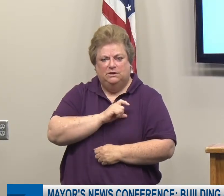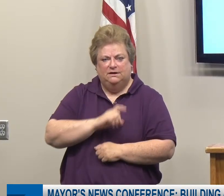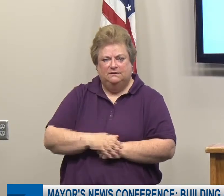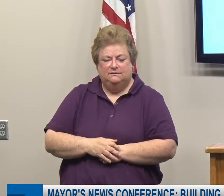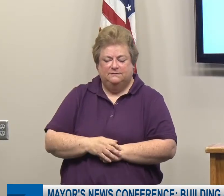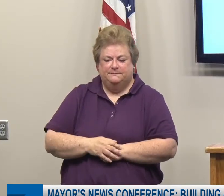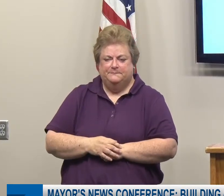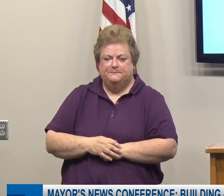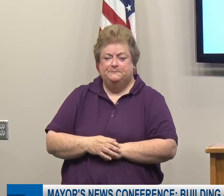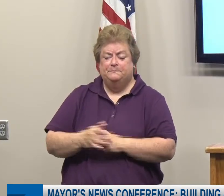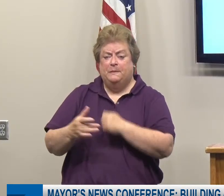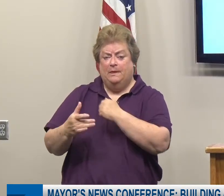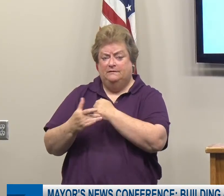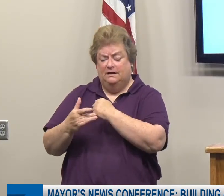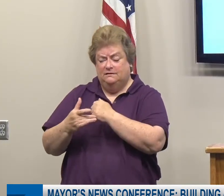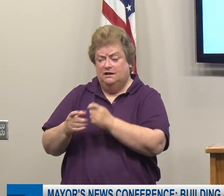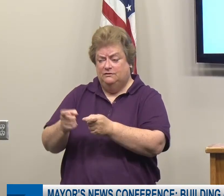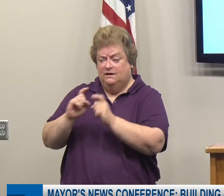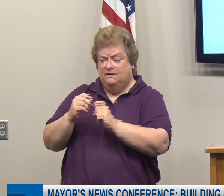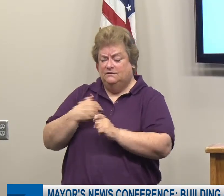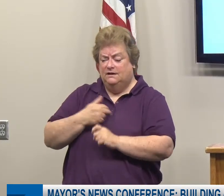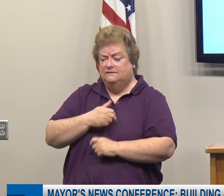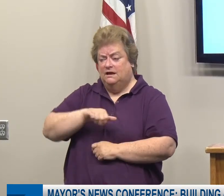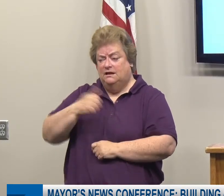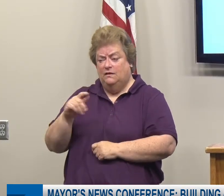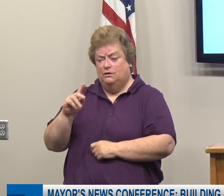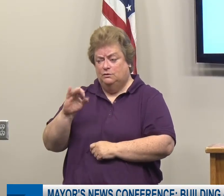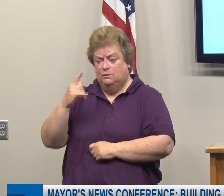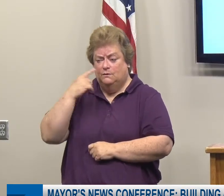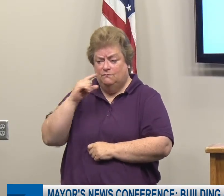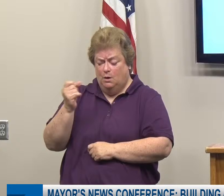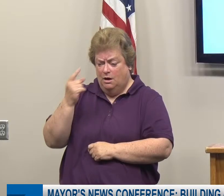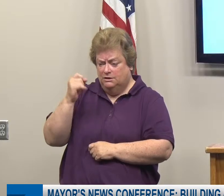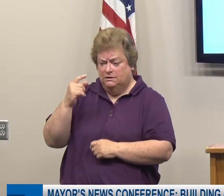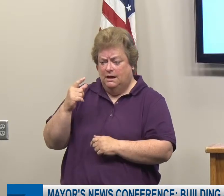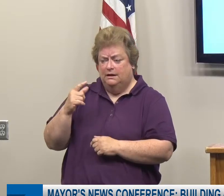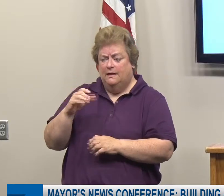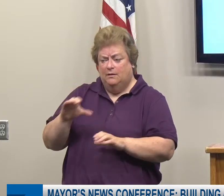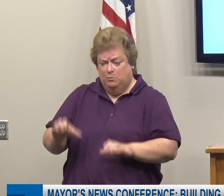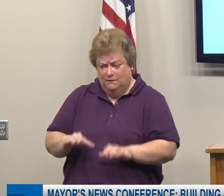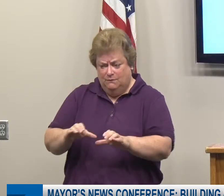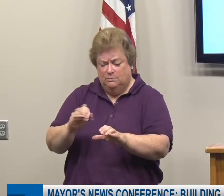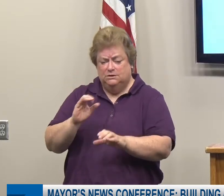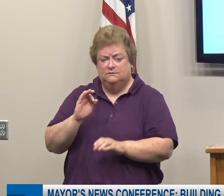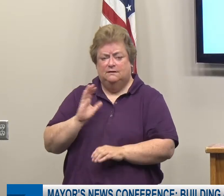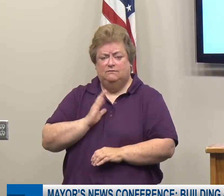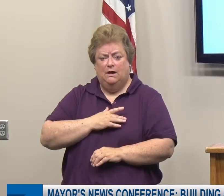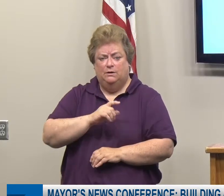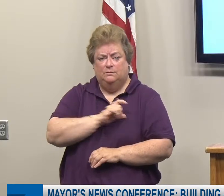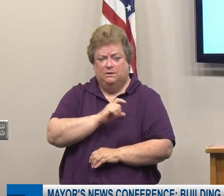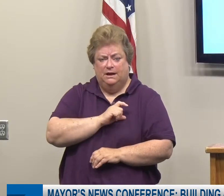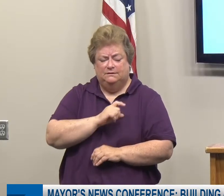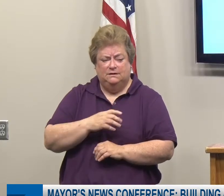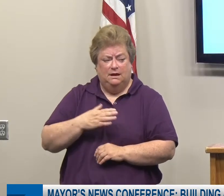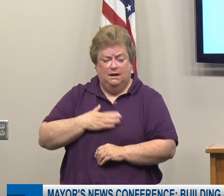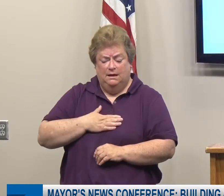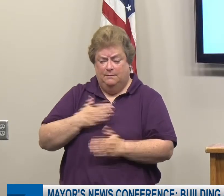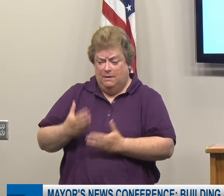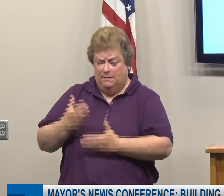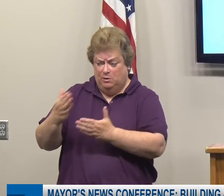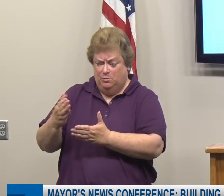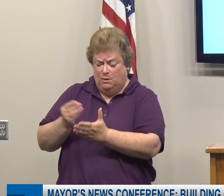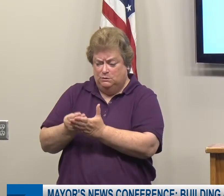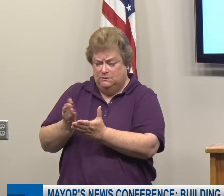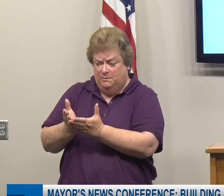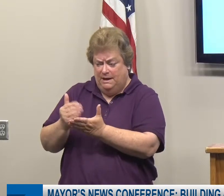Technology provides another tool for understanding the performance of our officers. My proposed budget to the